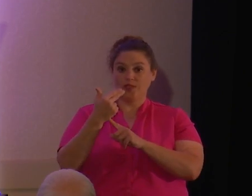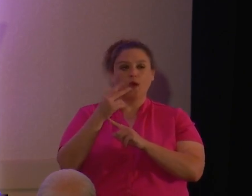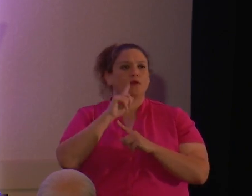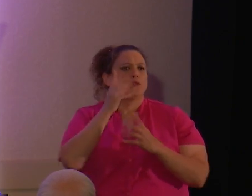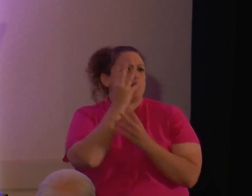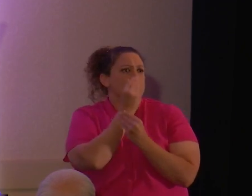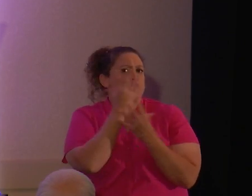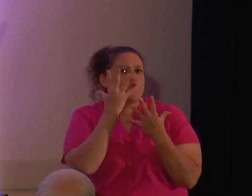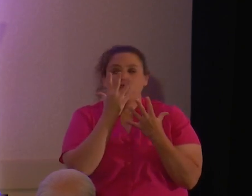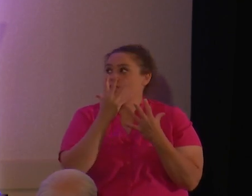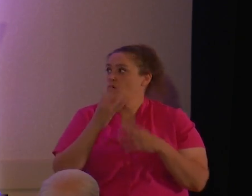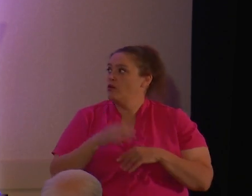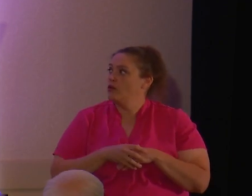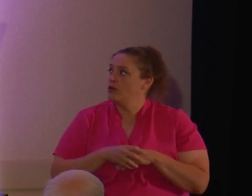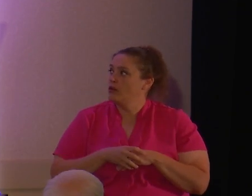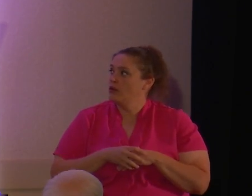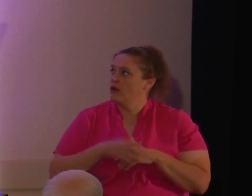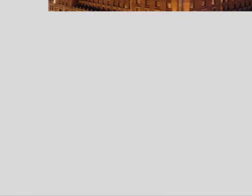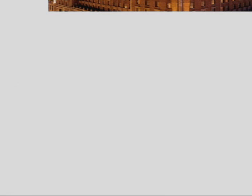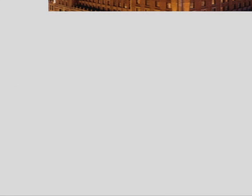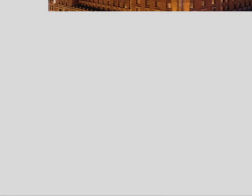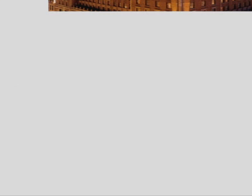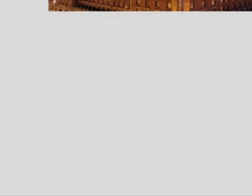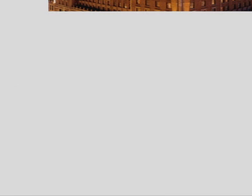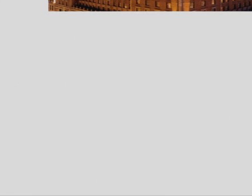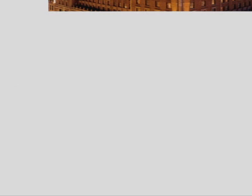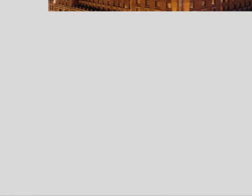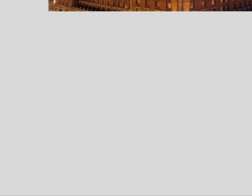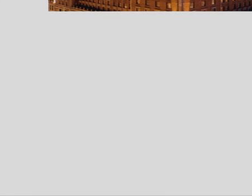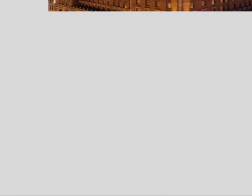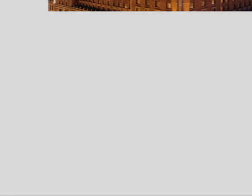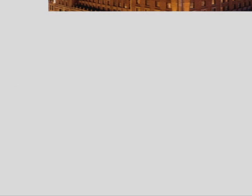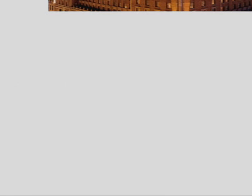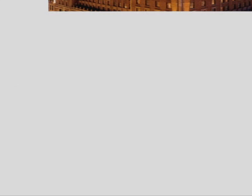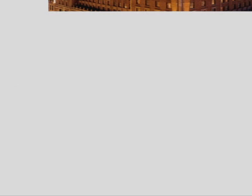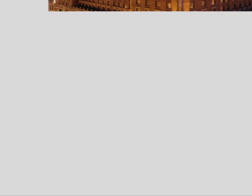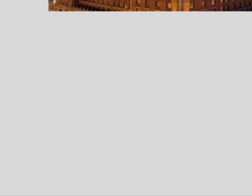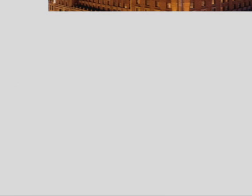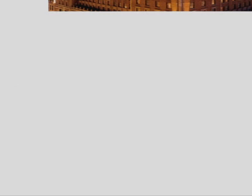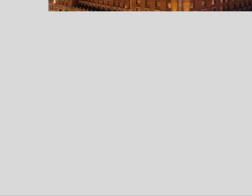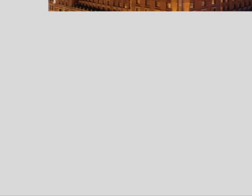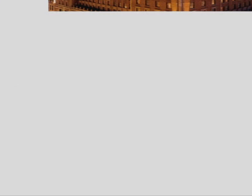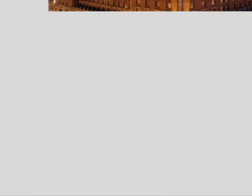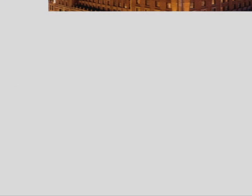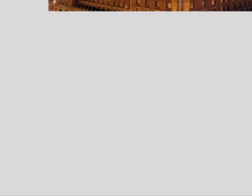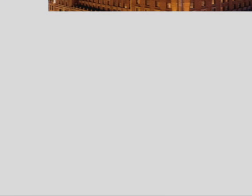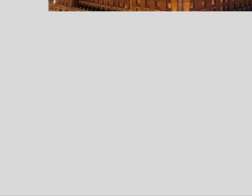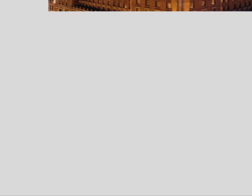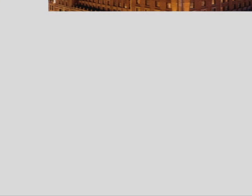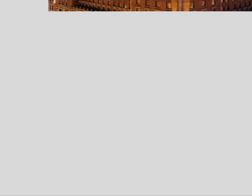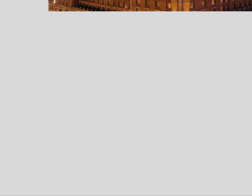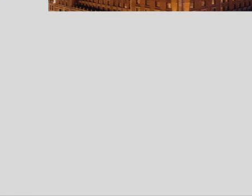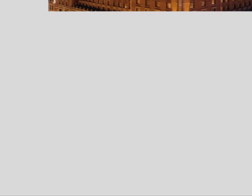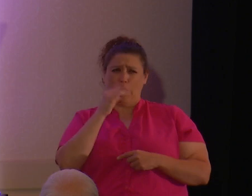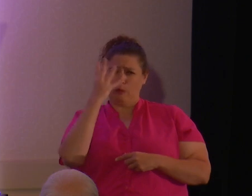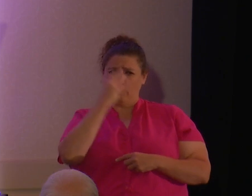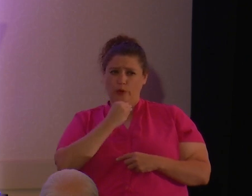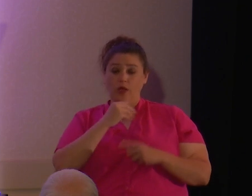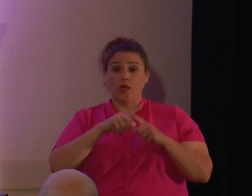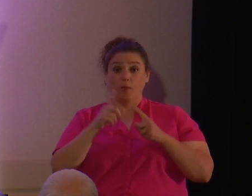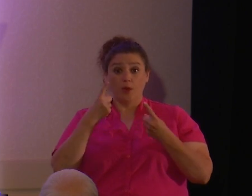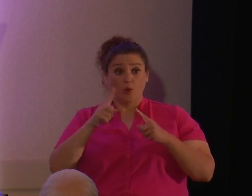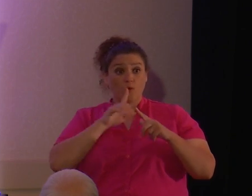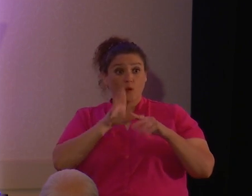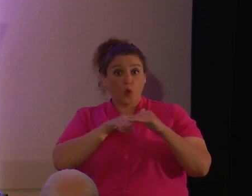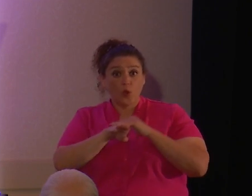Now, this picture is not an attractive picture. I'll be the first to admit, this on the outside, It's not a pretty thing. On the